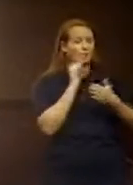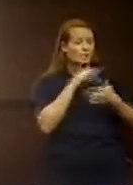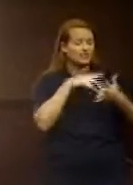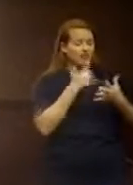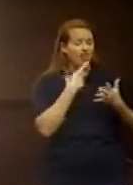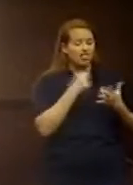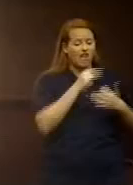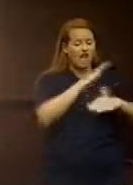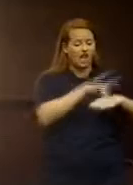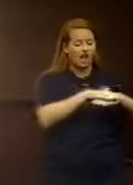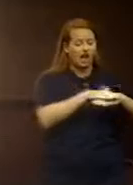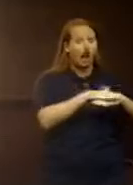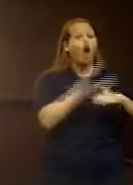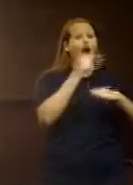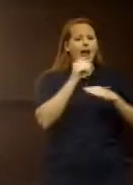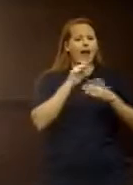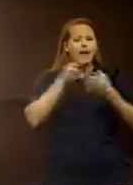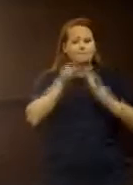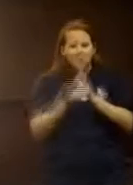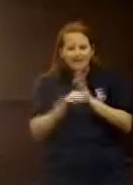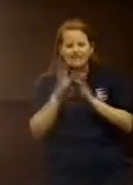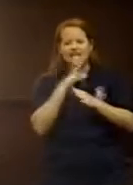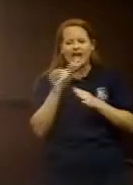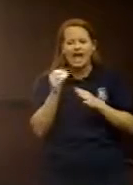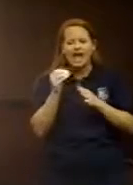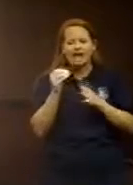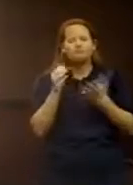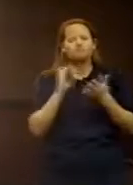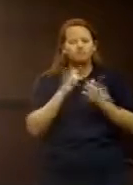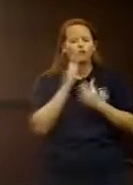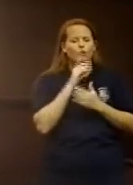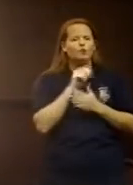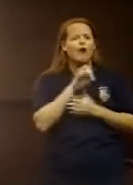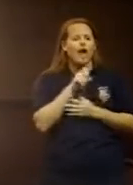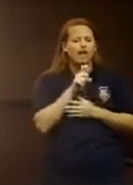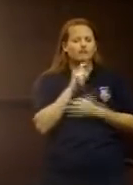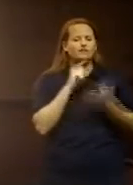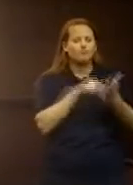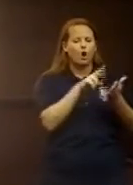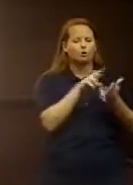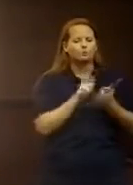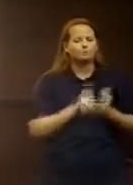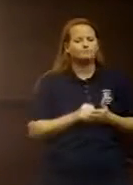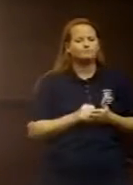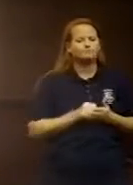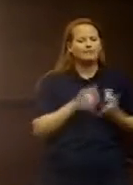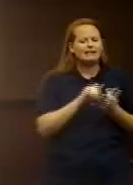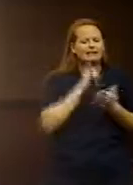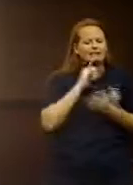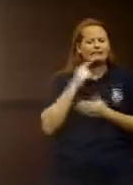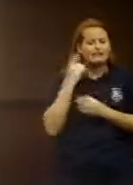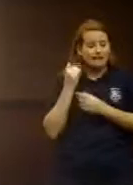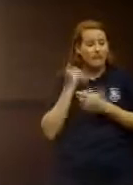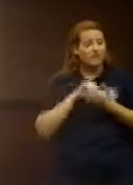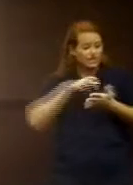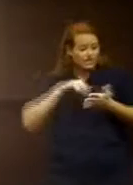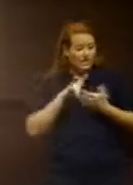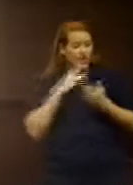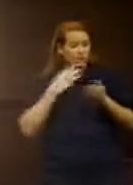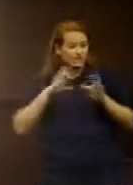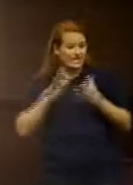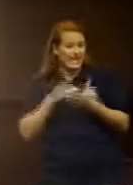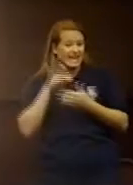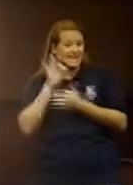here, like un and mint and nis. Okay, those are affix markers. And this is saying, this study that was done